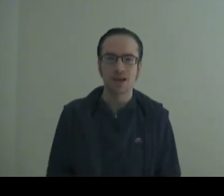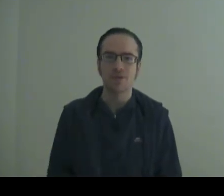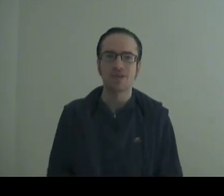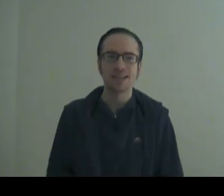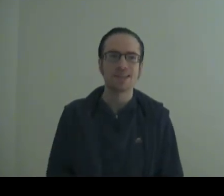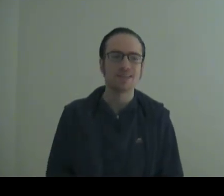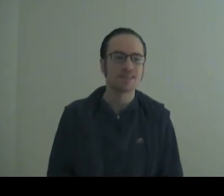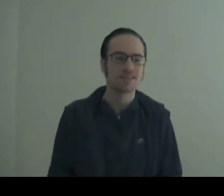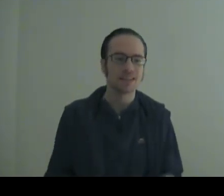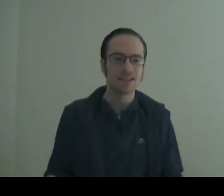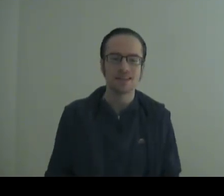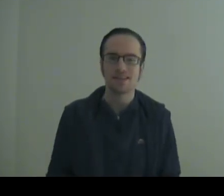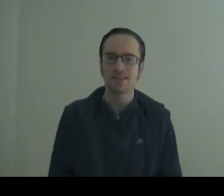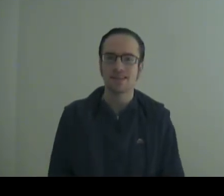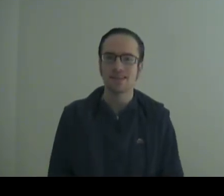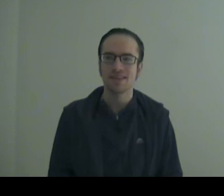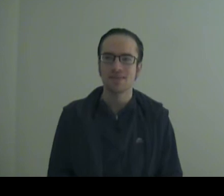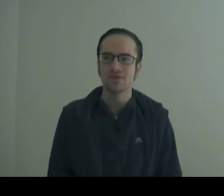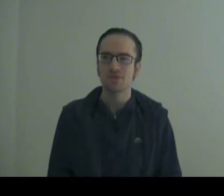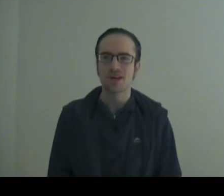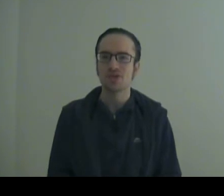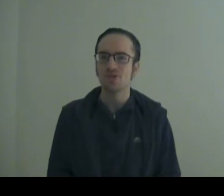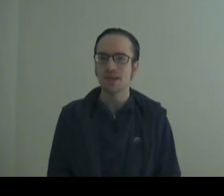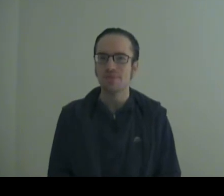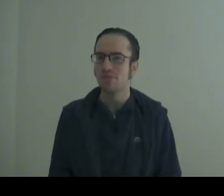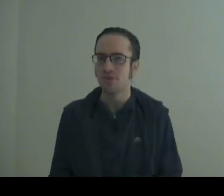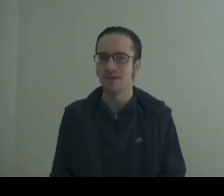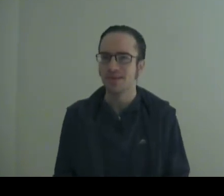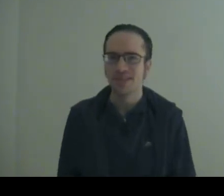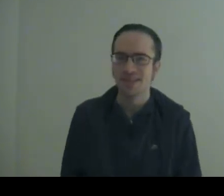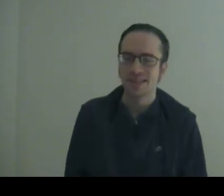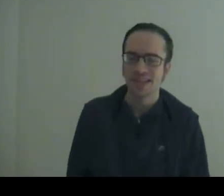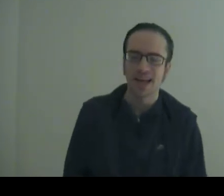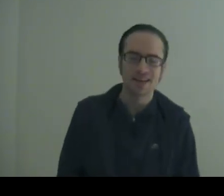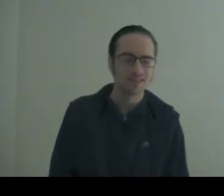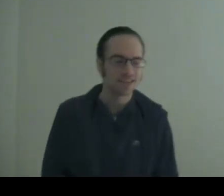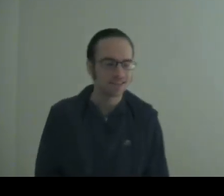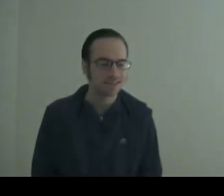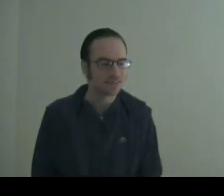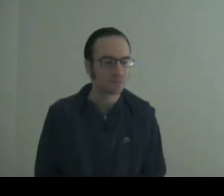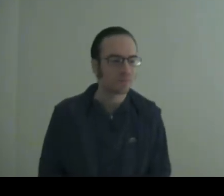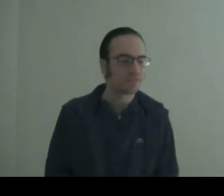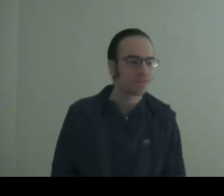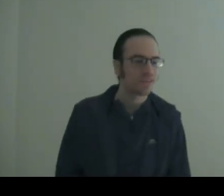there, didn't it try to shoot him? Or yeah, that's...